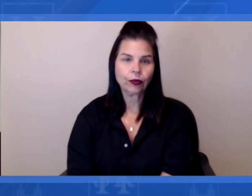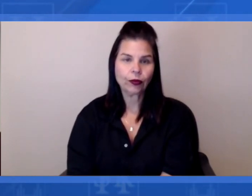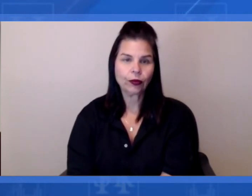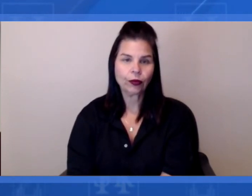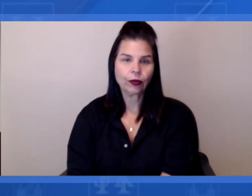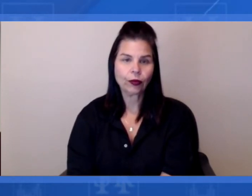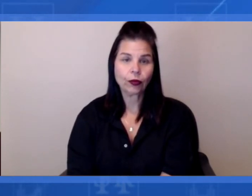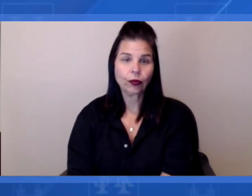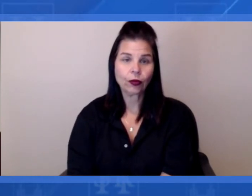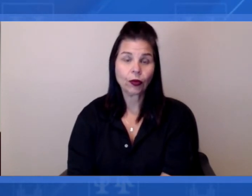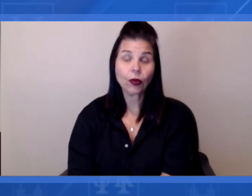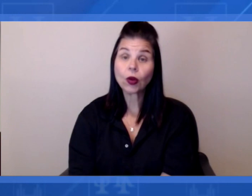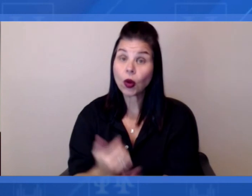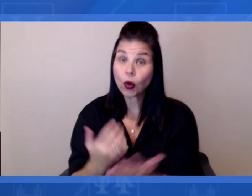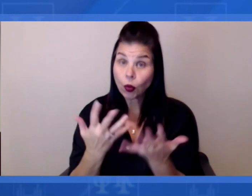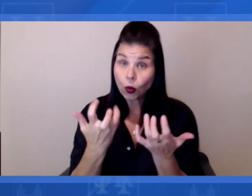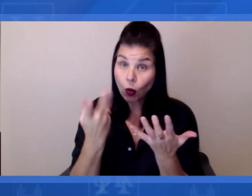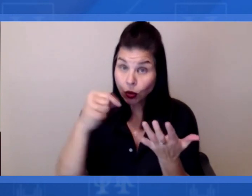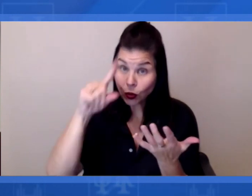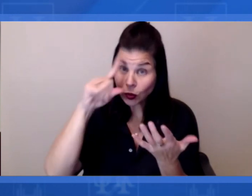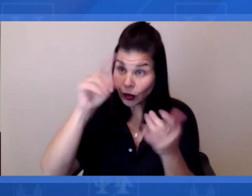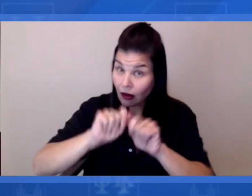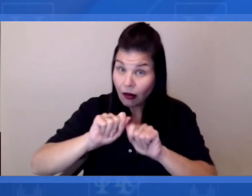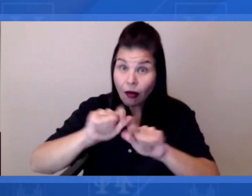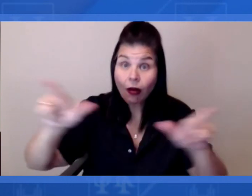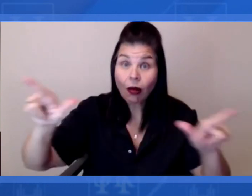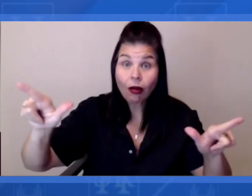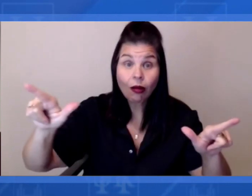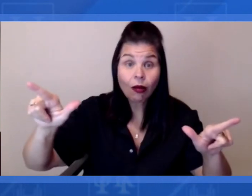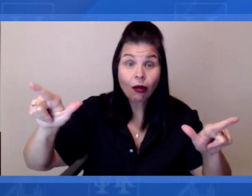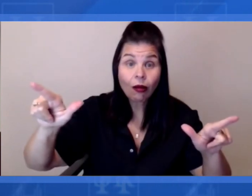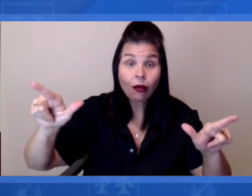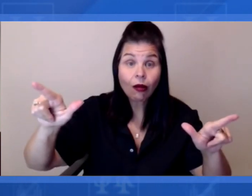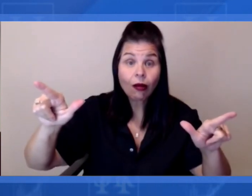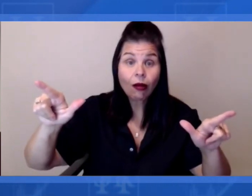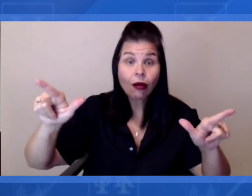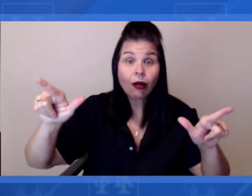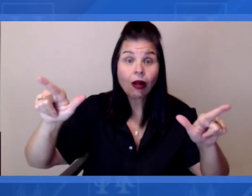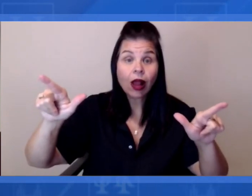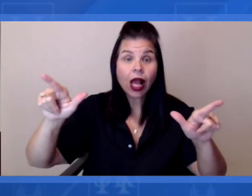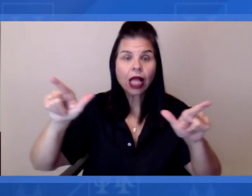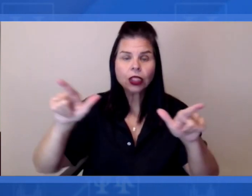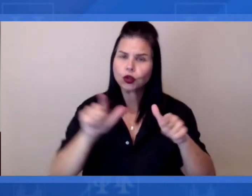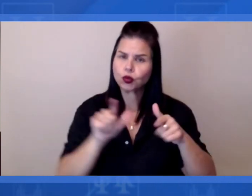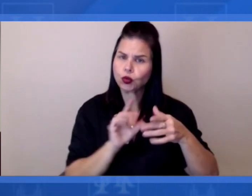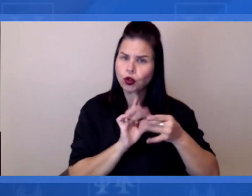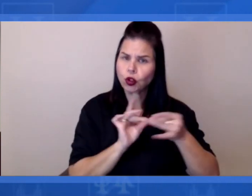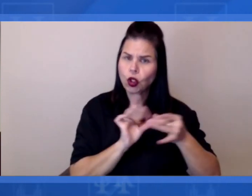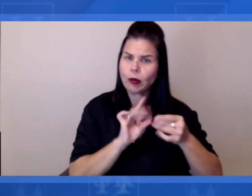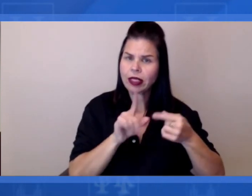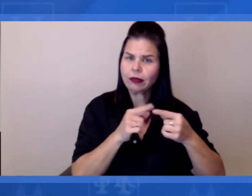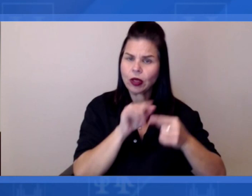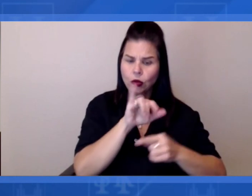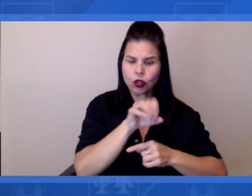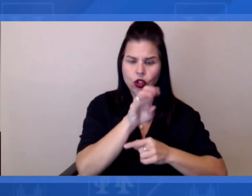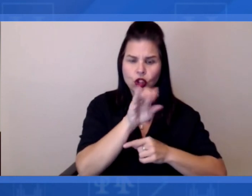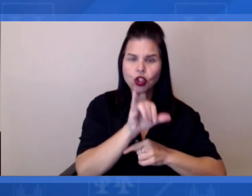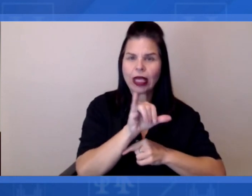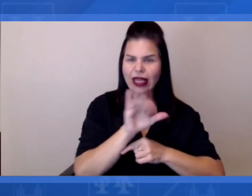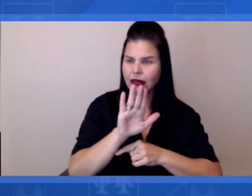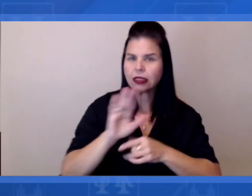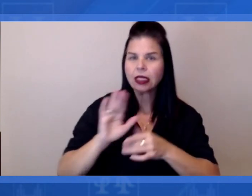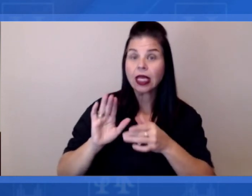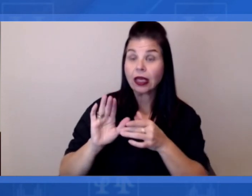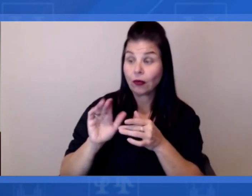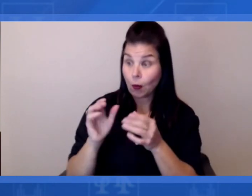I'd also like to remind everybody, further to Jay's comment about feedback, that